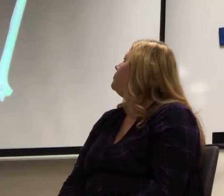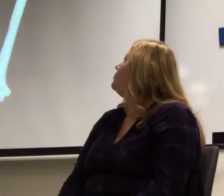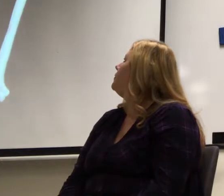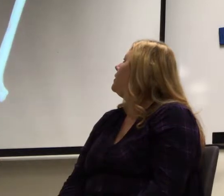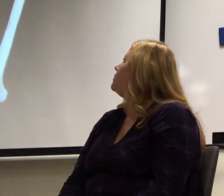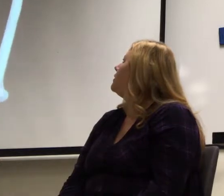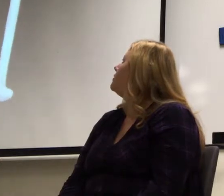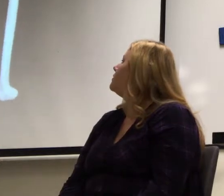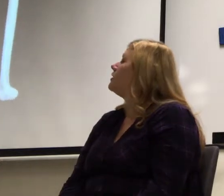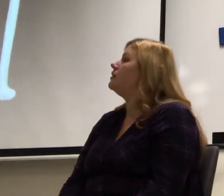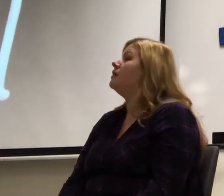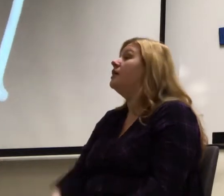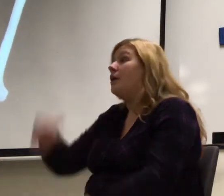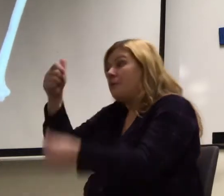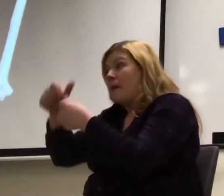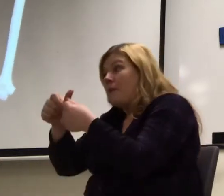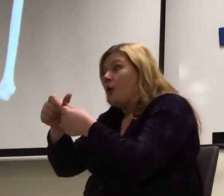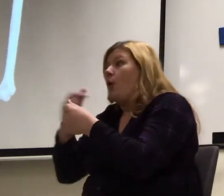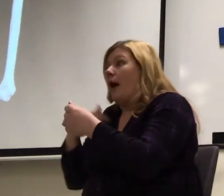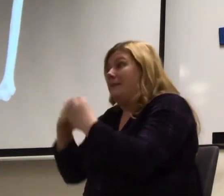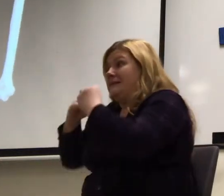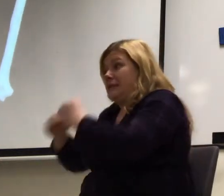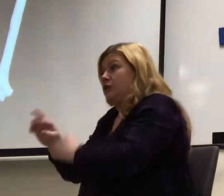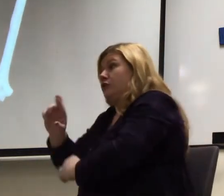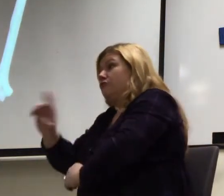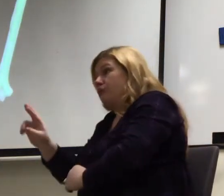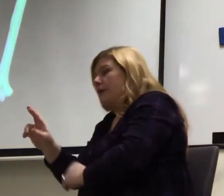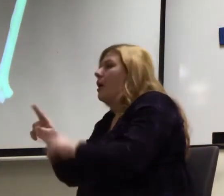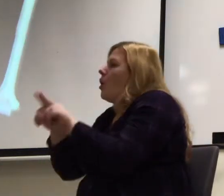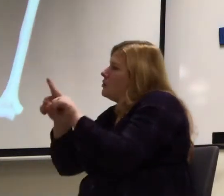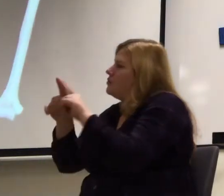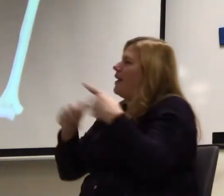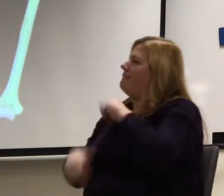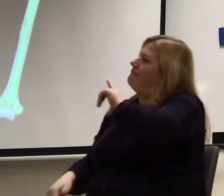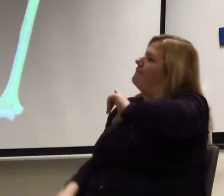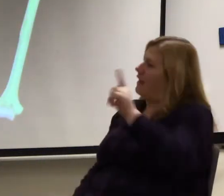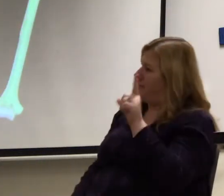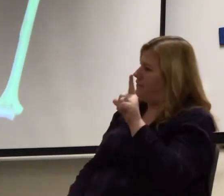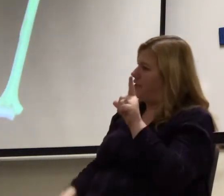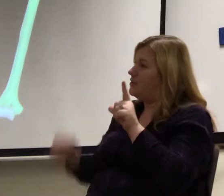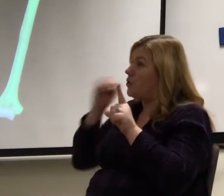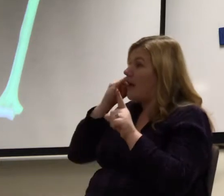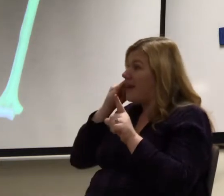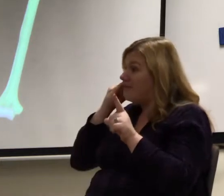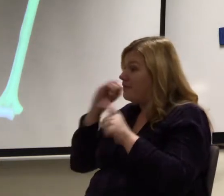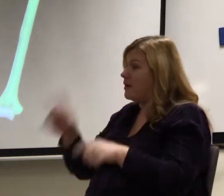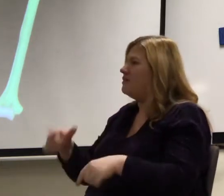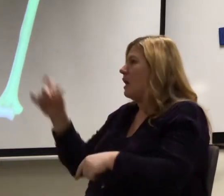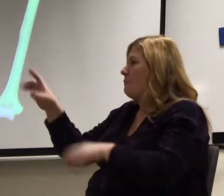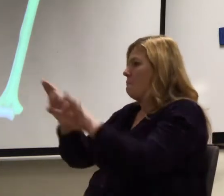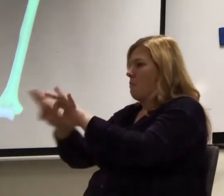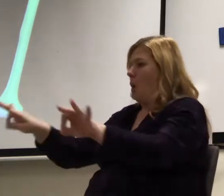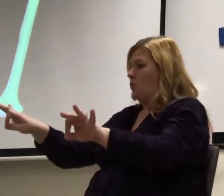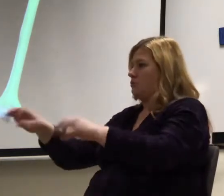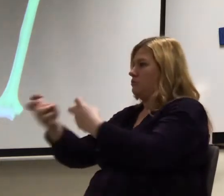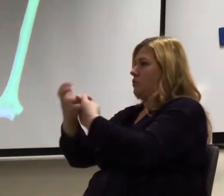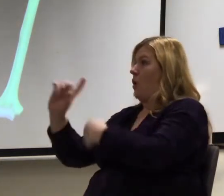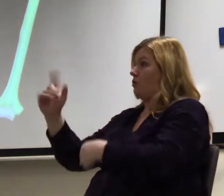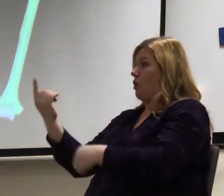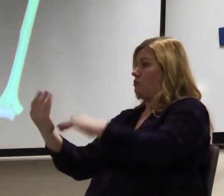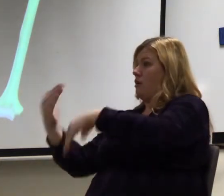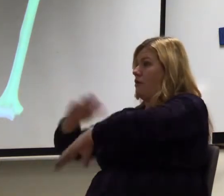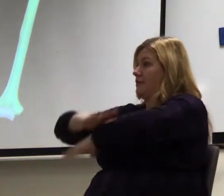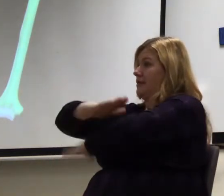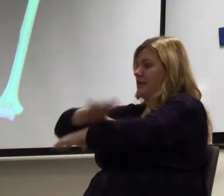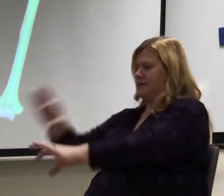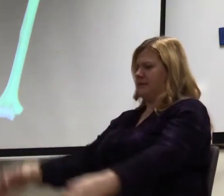Don't forget about the left one. This is the one on the right. Try to orient yourself. If you saw this bone just laying on the desk, could you identify it as humerus?